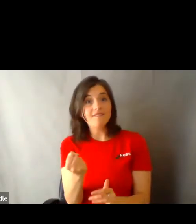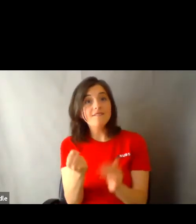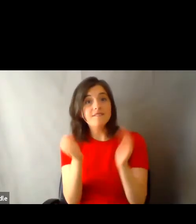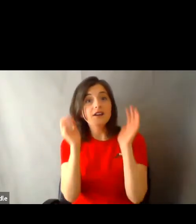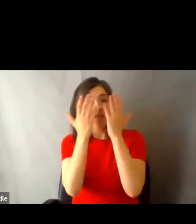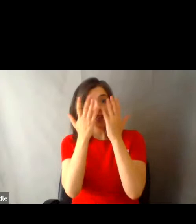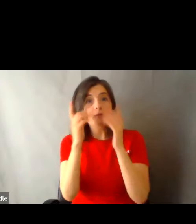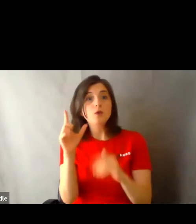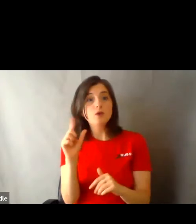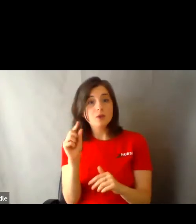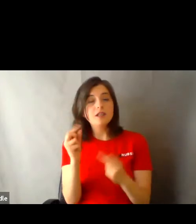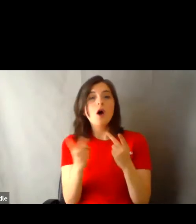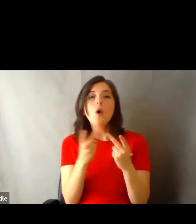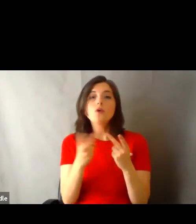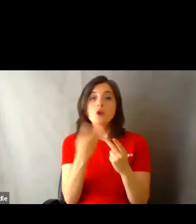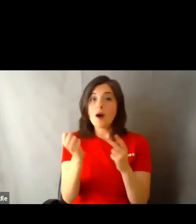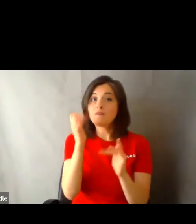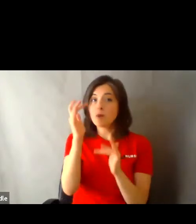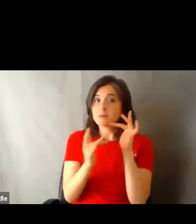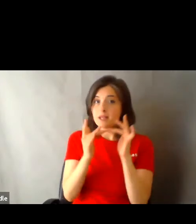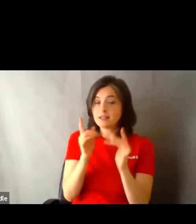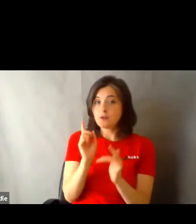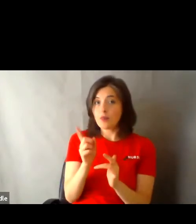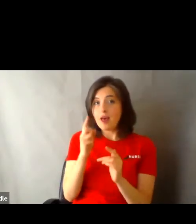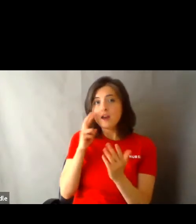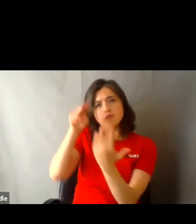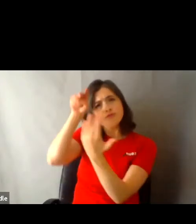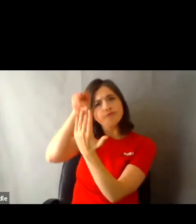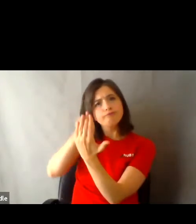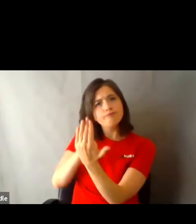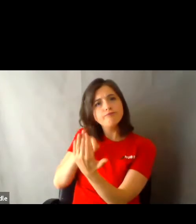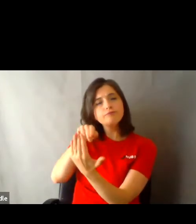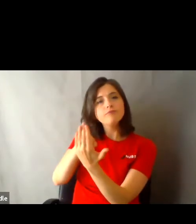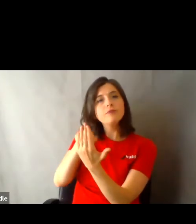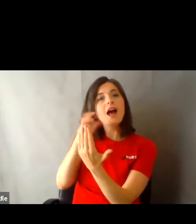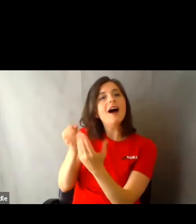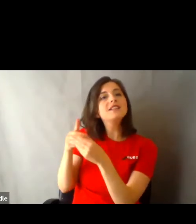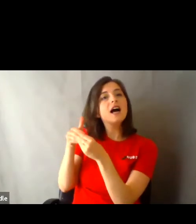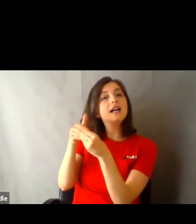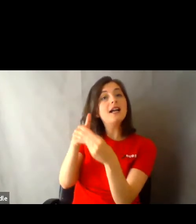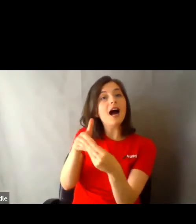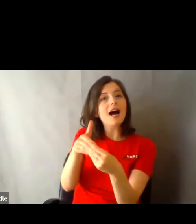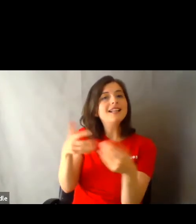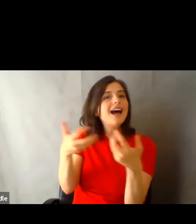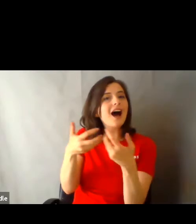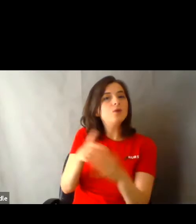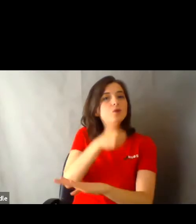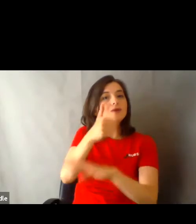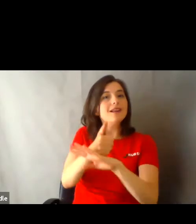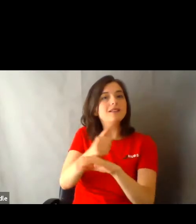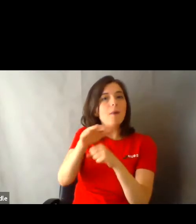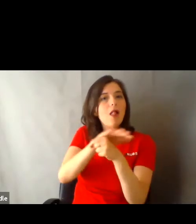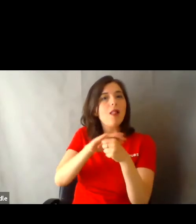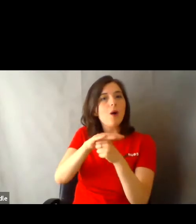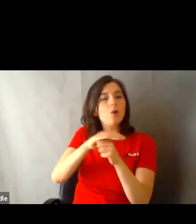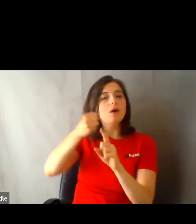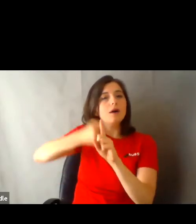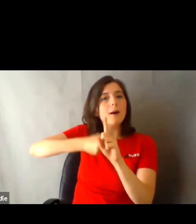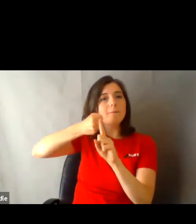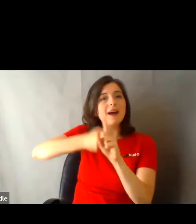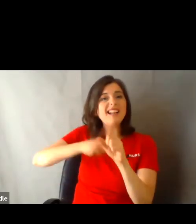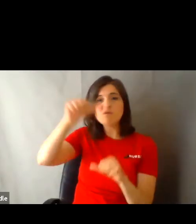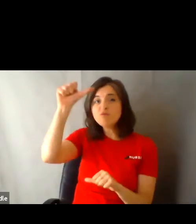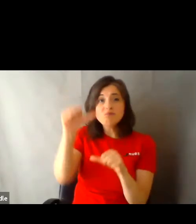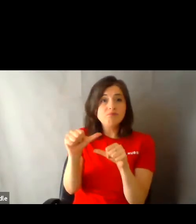Twitter, but we also have a website, and on there there's a guide to setting up a local campaign. It's not very long, it's